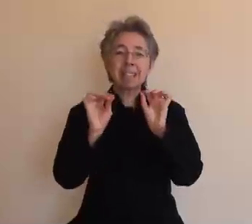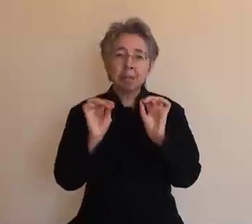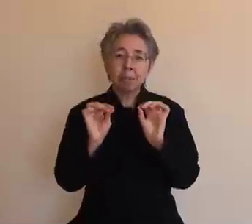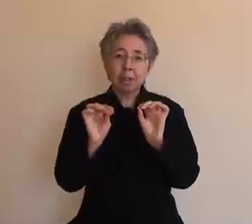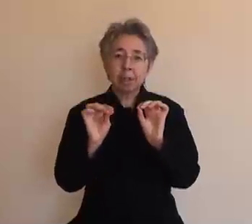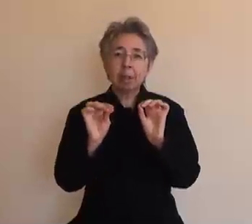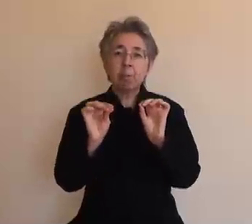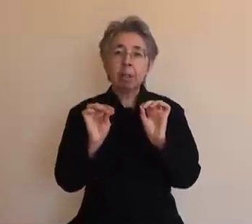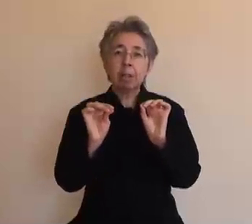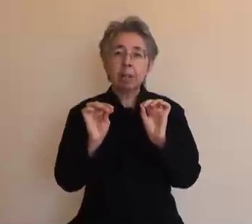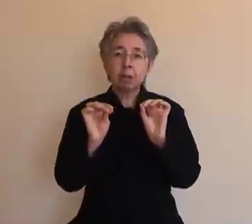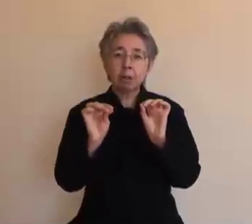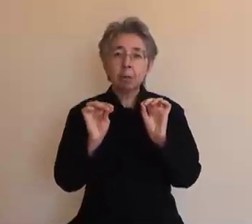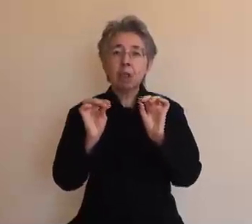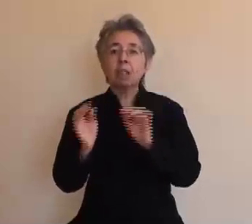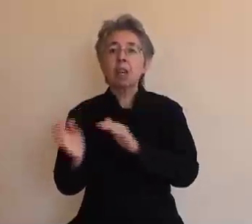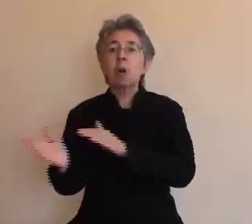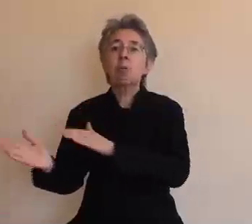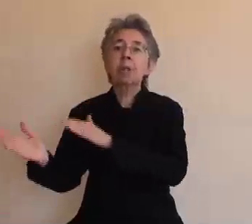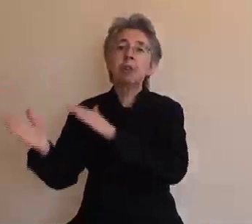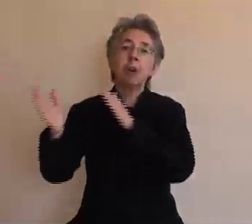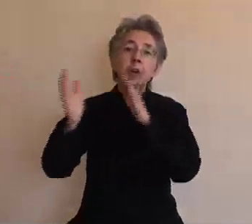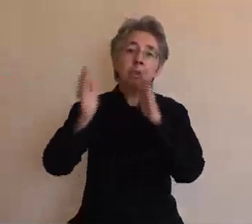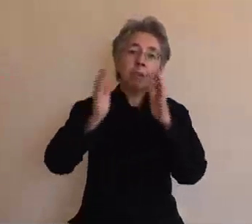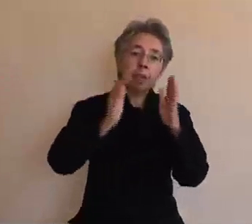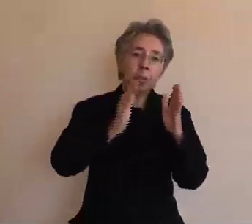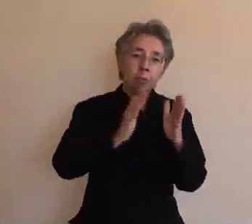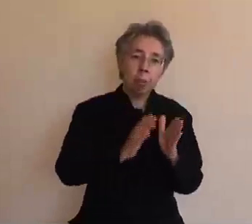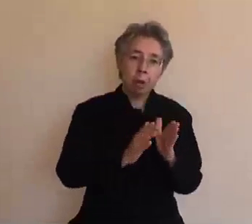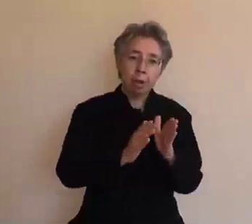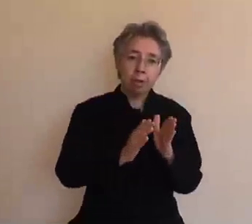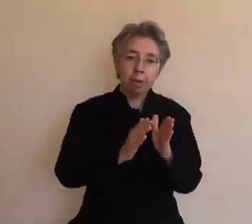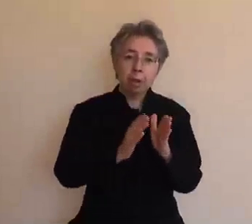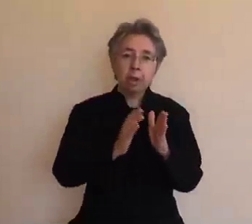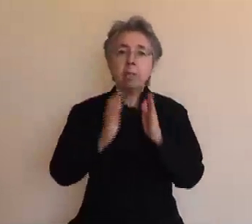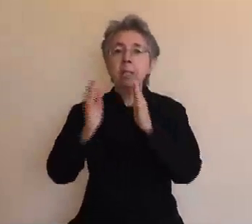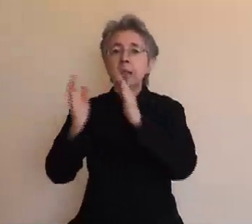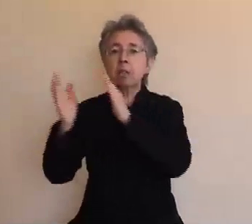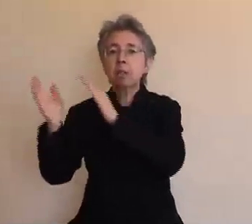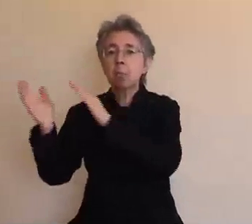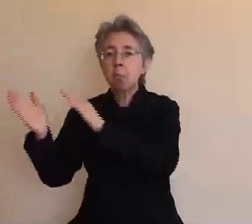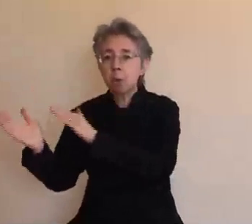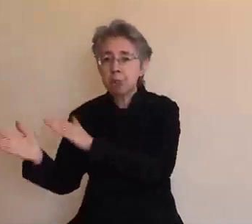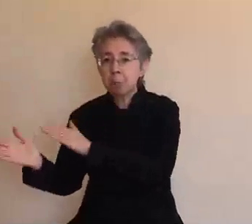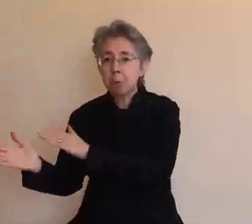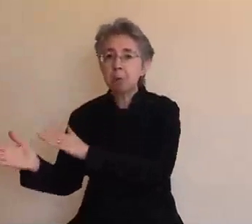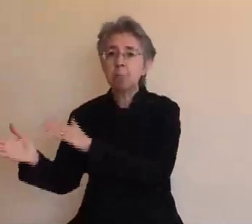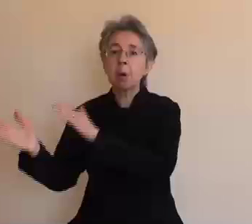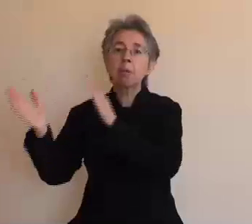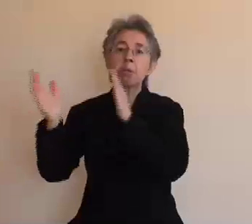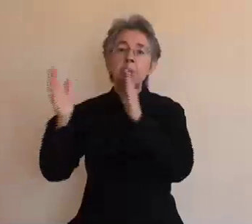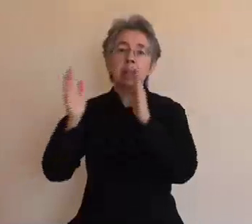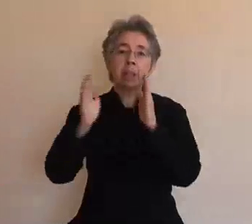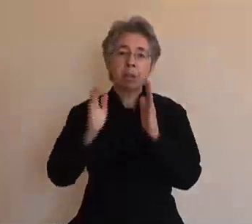second thing in meditation, which is returning to the breath. And this is actually the most important part of the